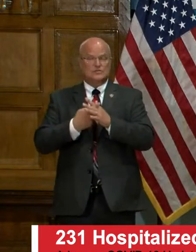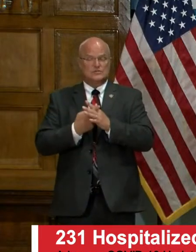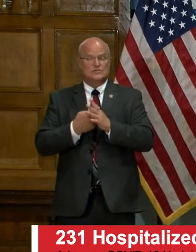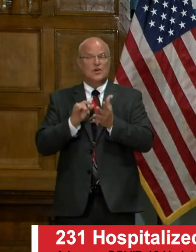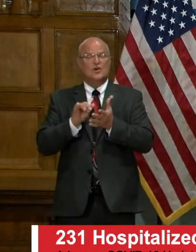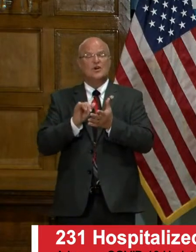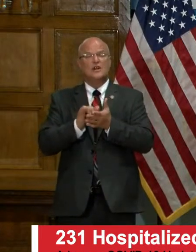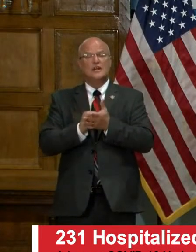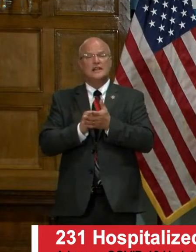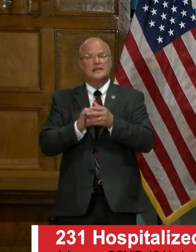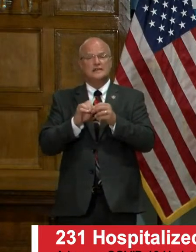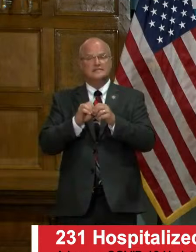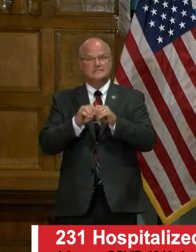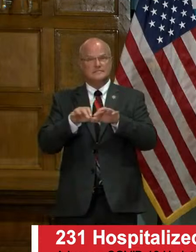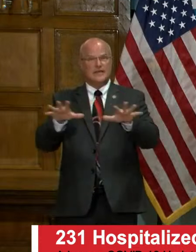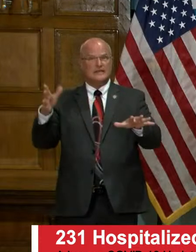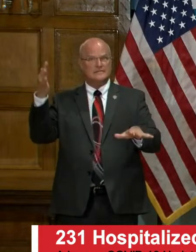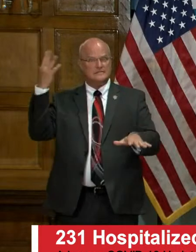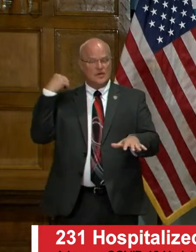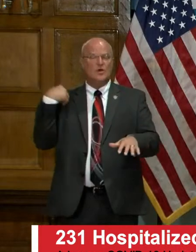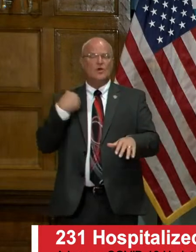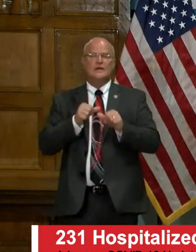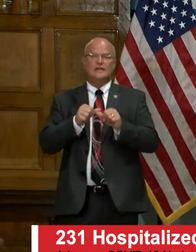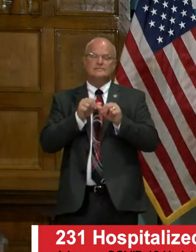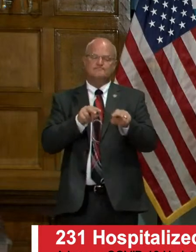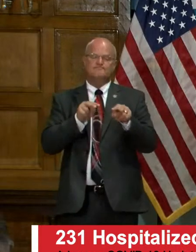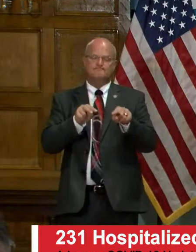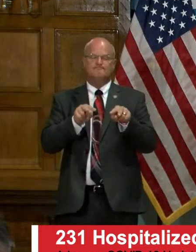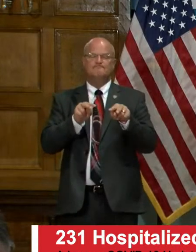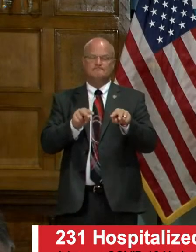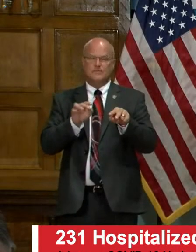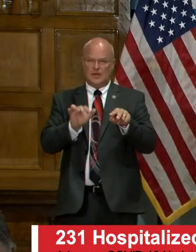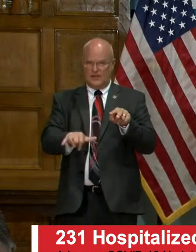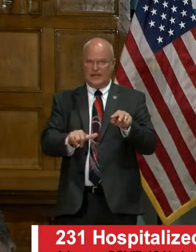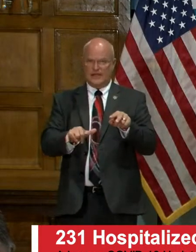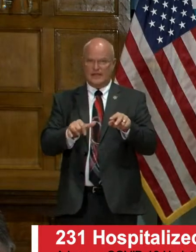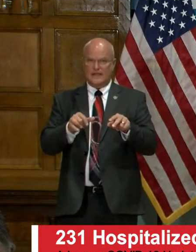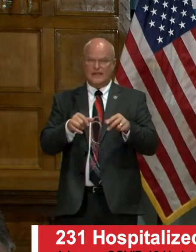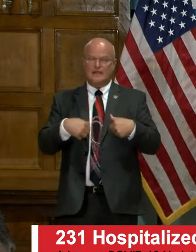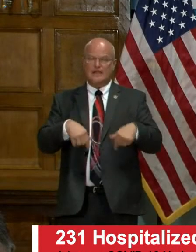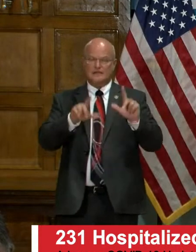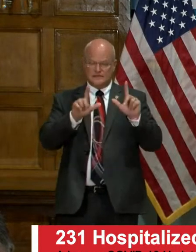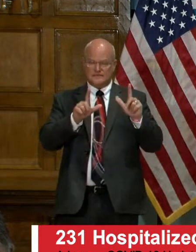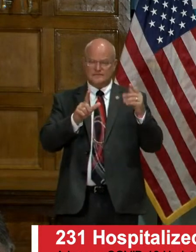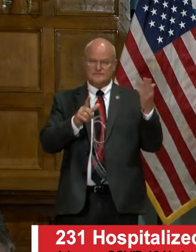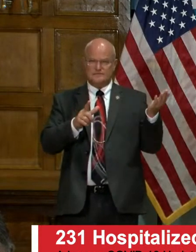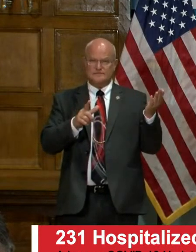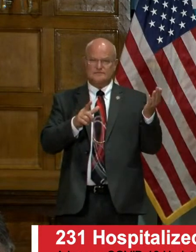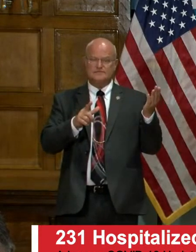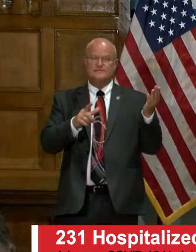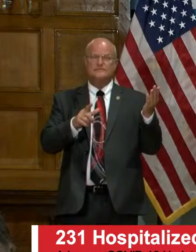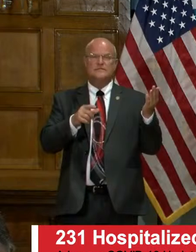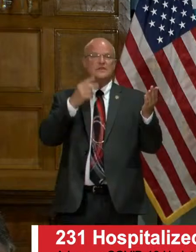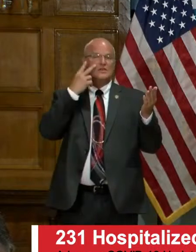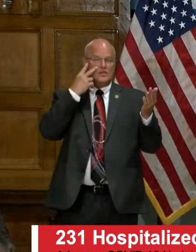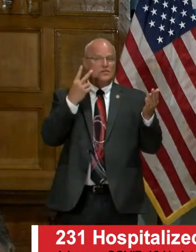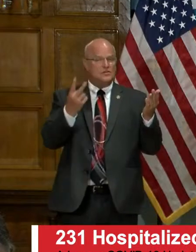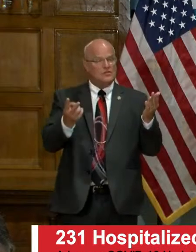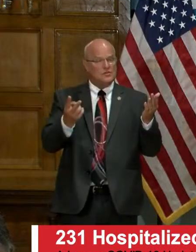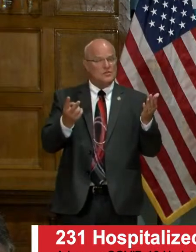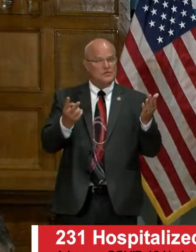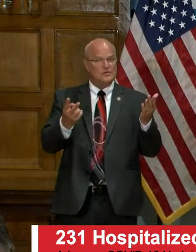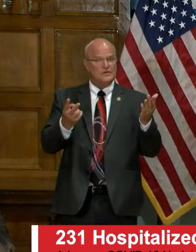the pandemic, we continue to monitor that. And if we go through the graphs, you can